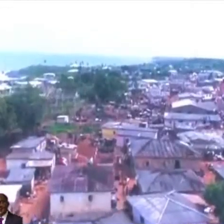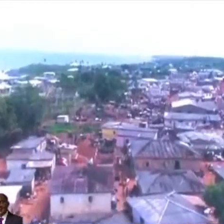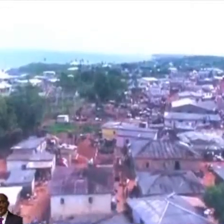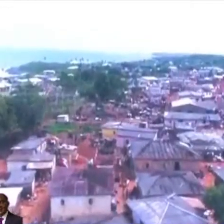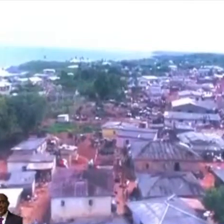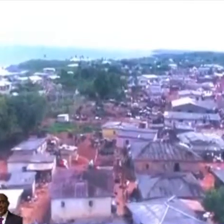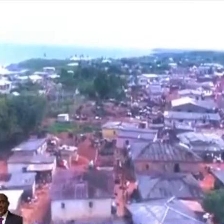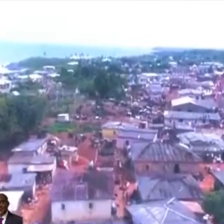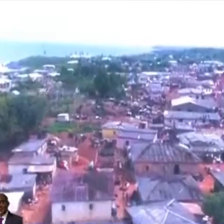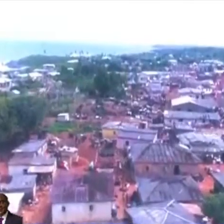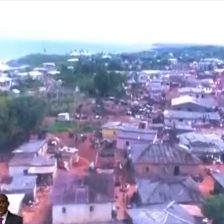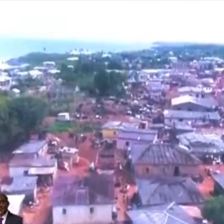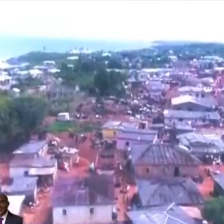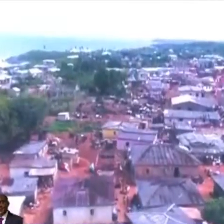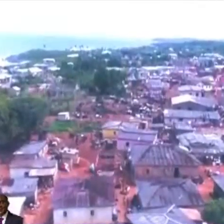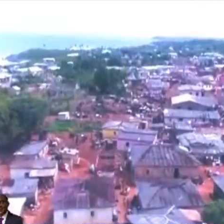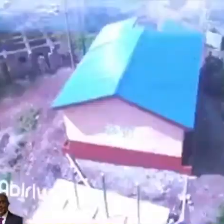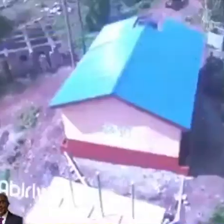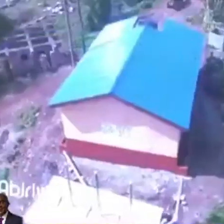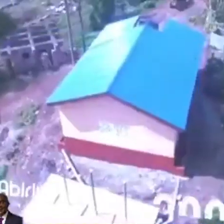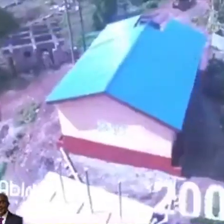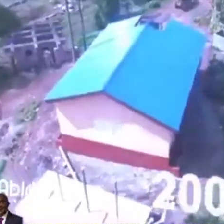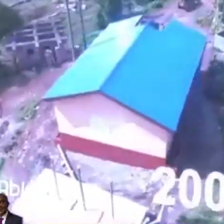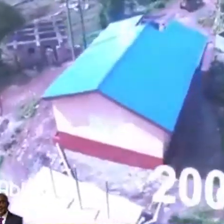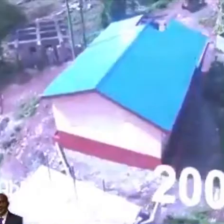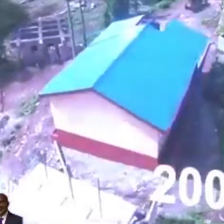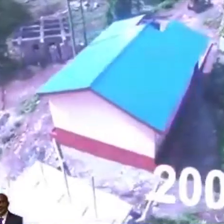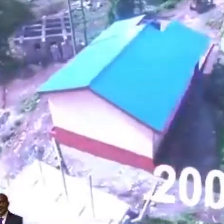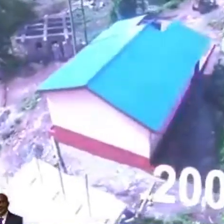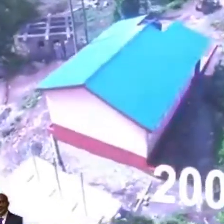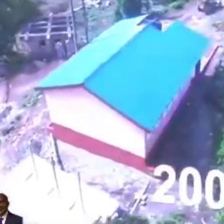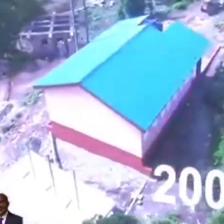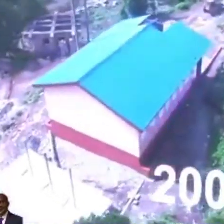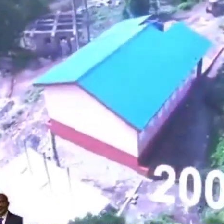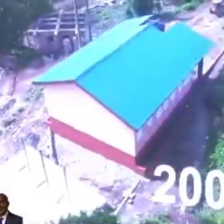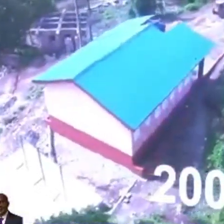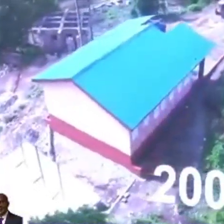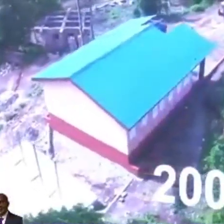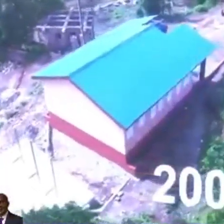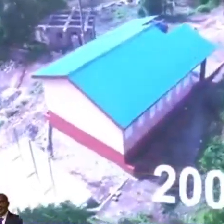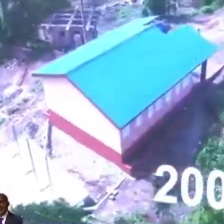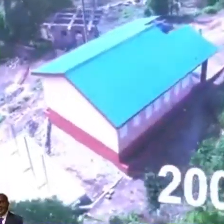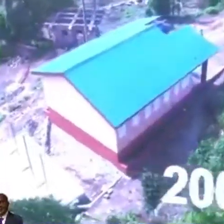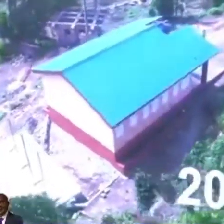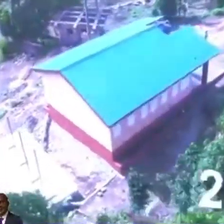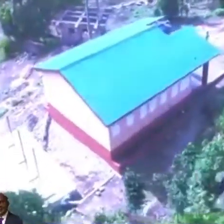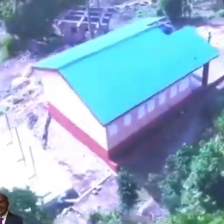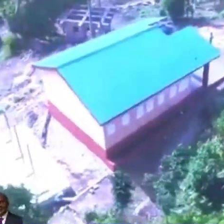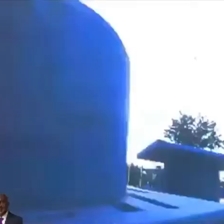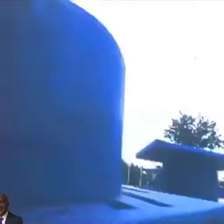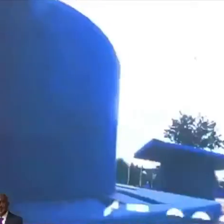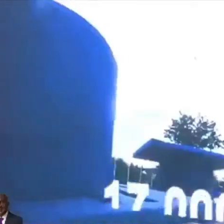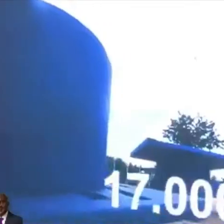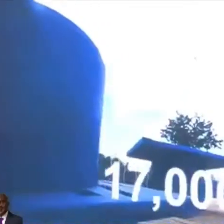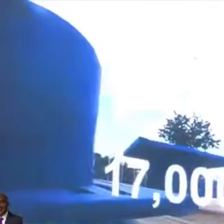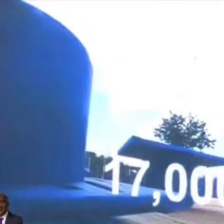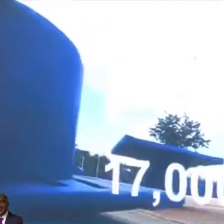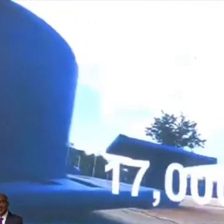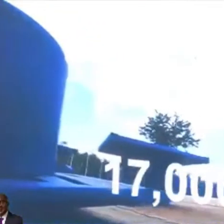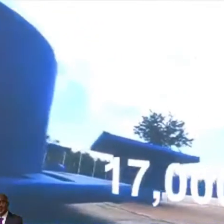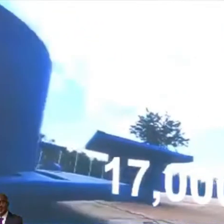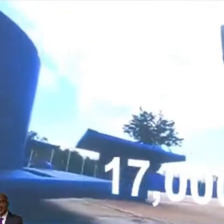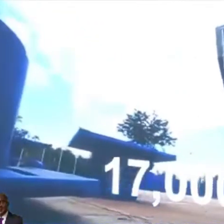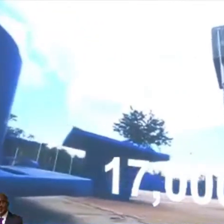access to toilet facilities in all regions, plus 200 multi-unit flushable latrines, and has distributed